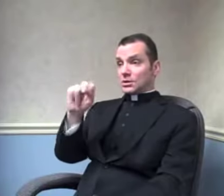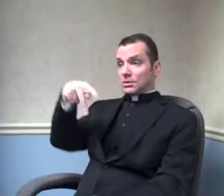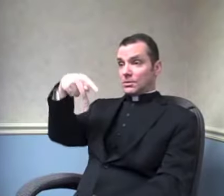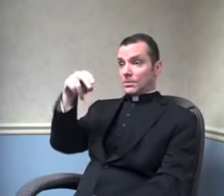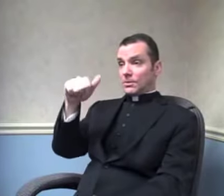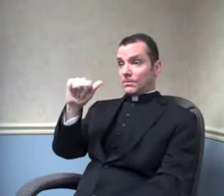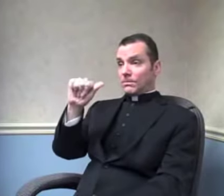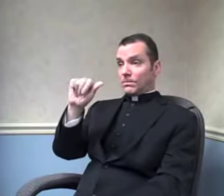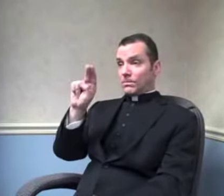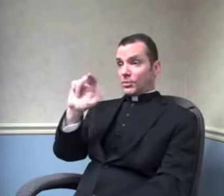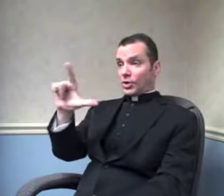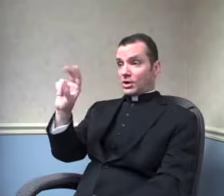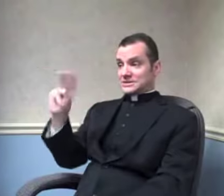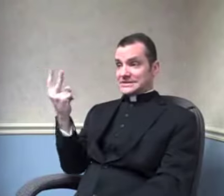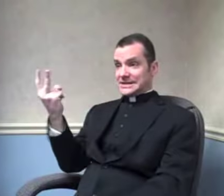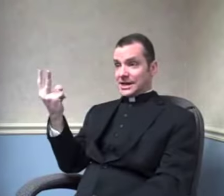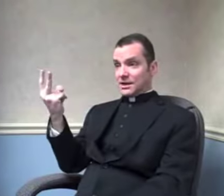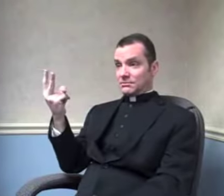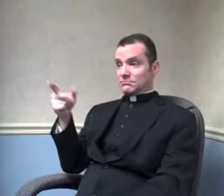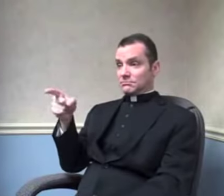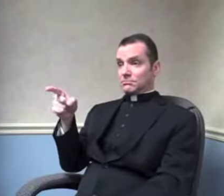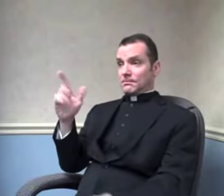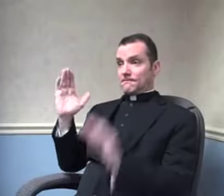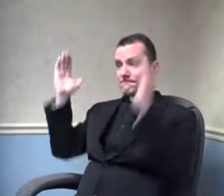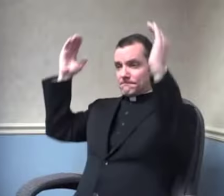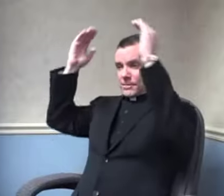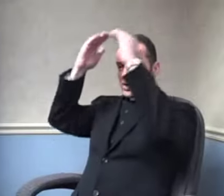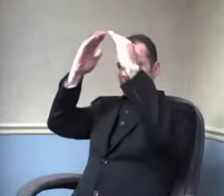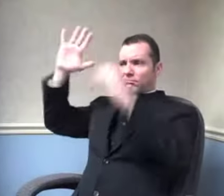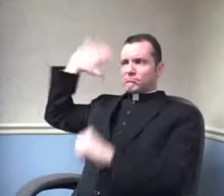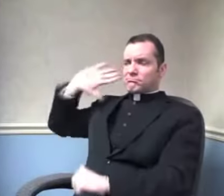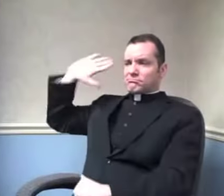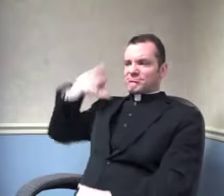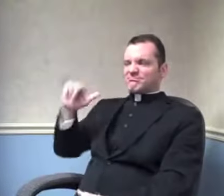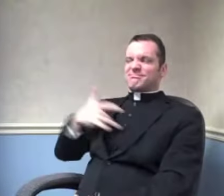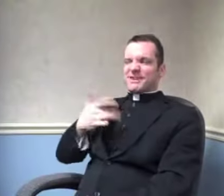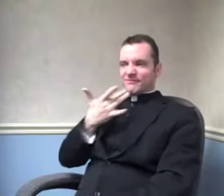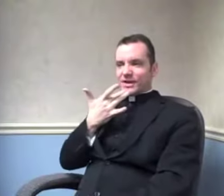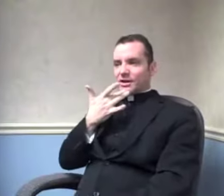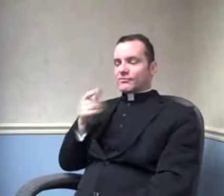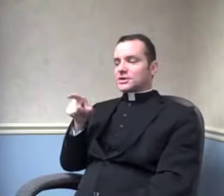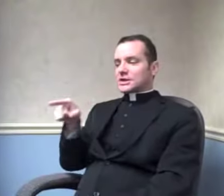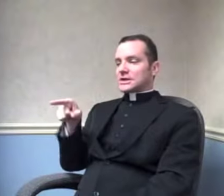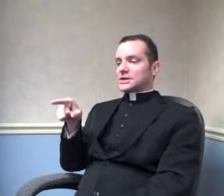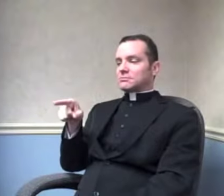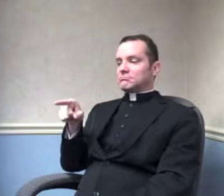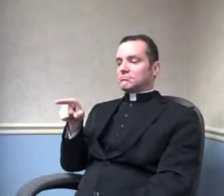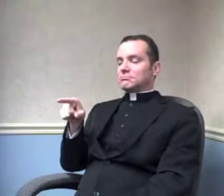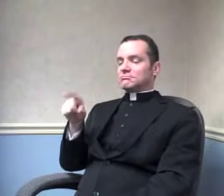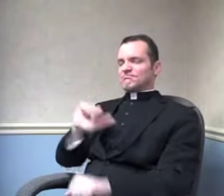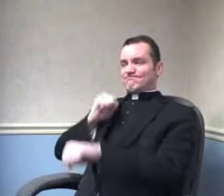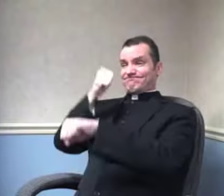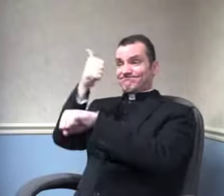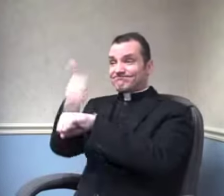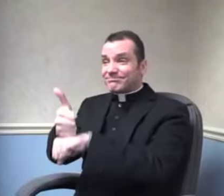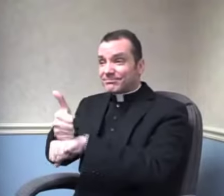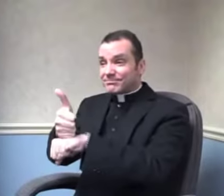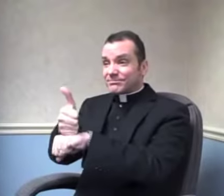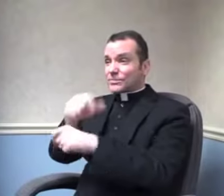Well, John Paul II, when he was Pope, and of course he was my favorite,